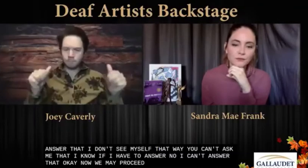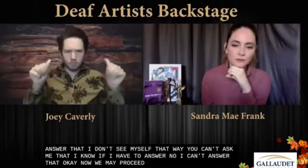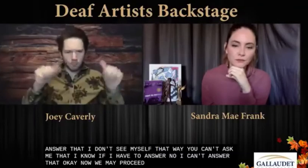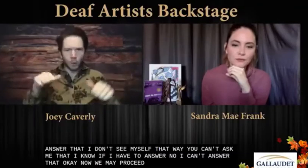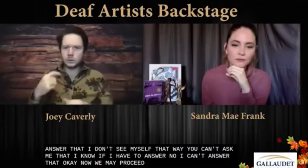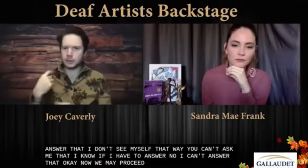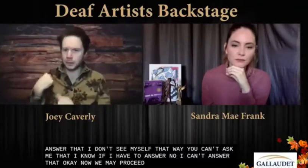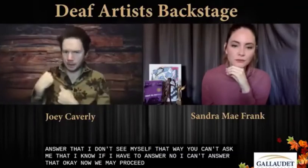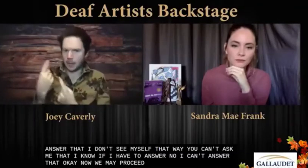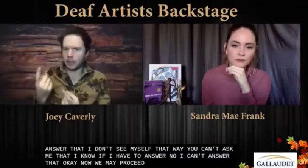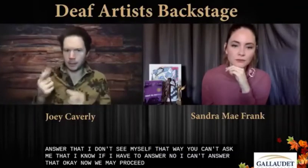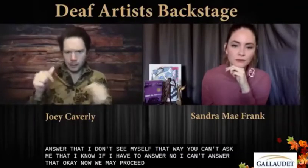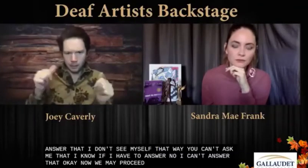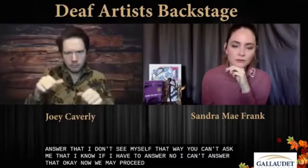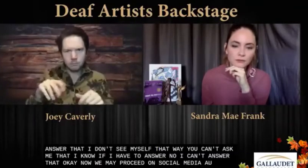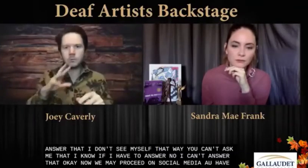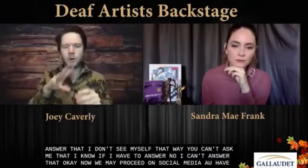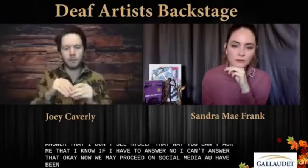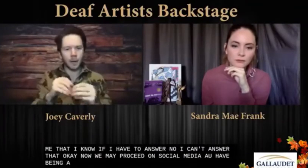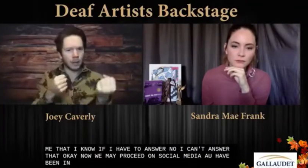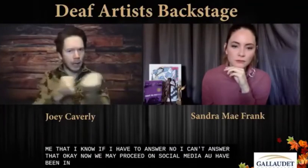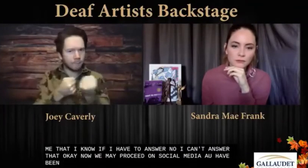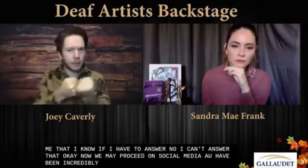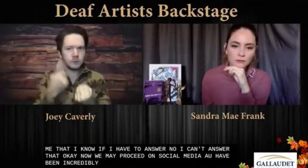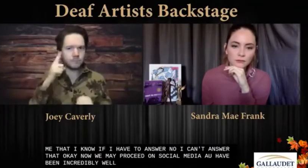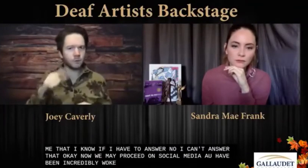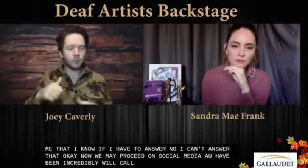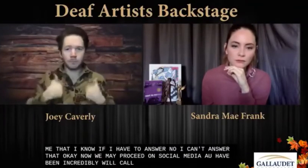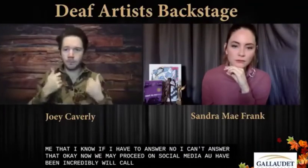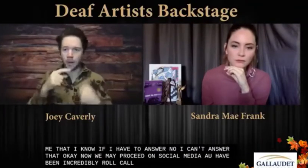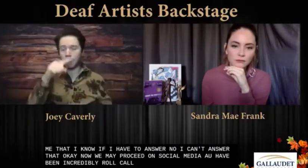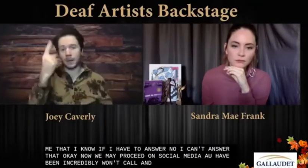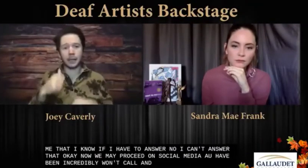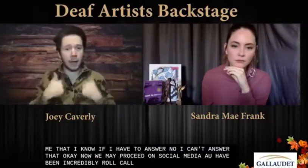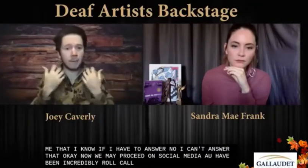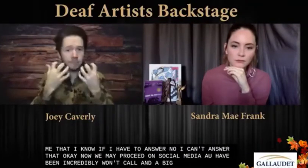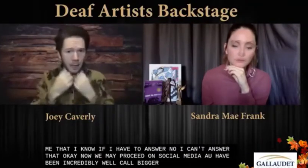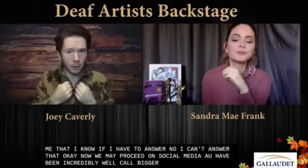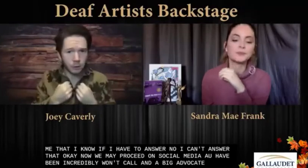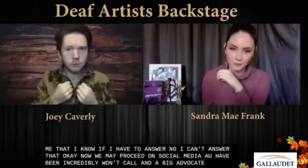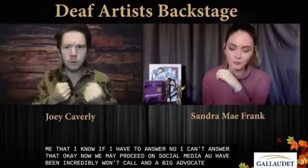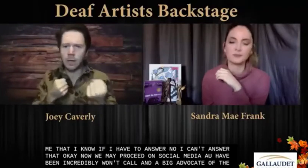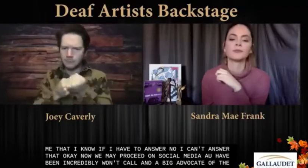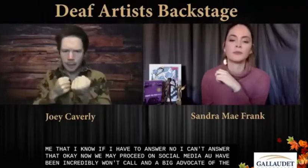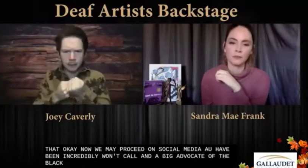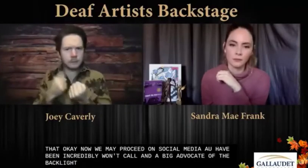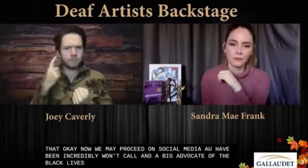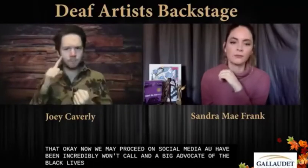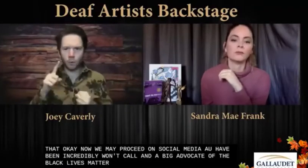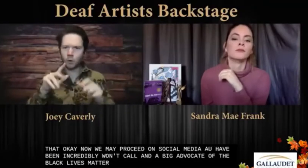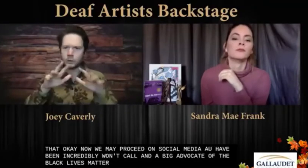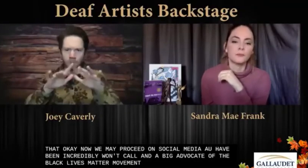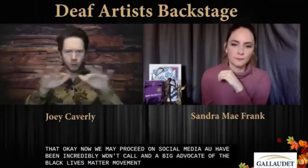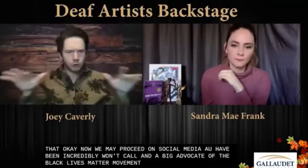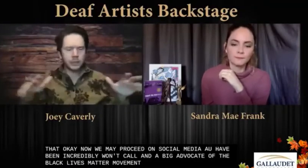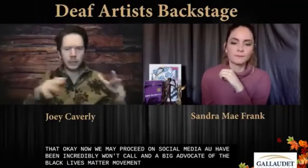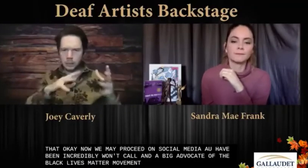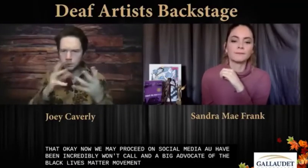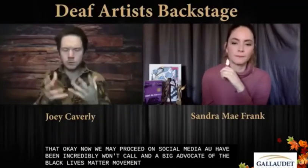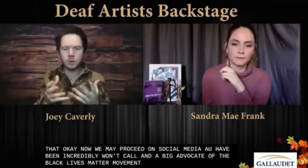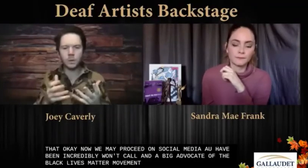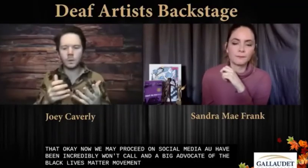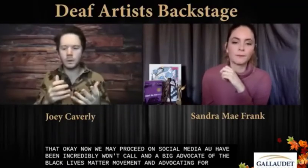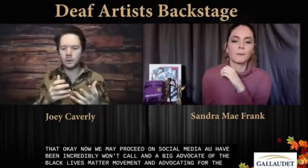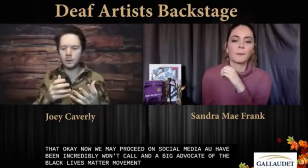so on social media you have been incredibly vocal and a big advocate of the Black Lives Matter movement and